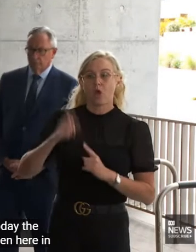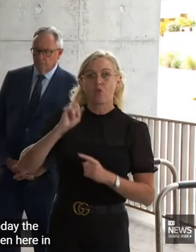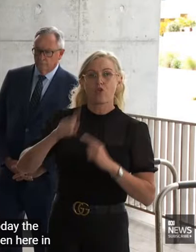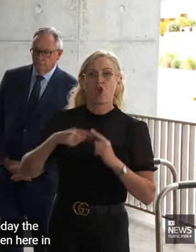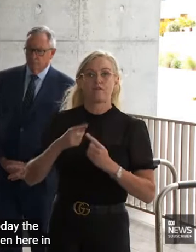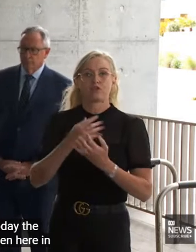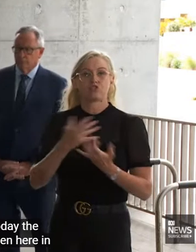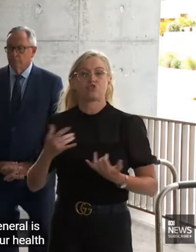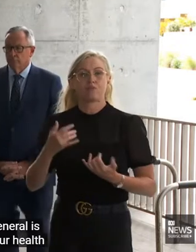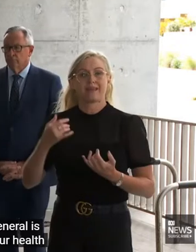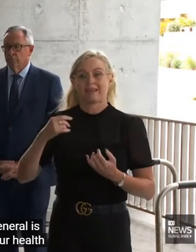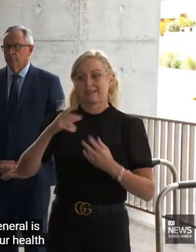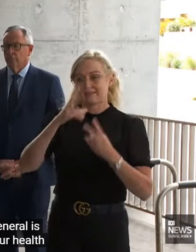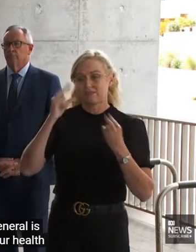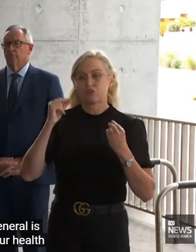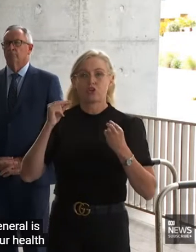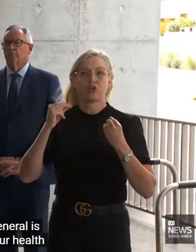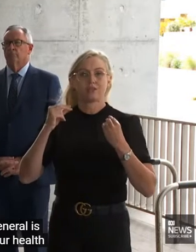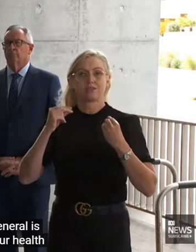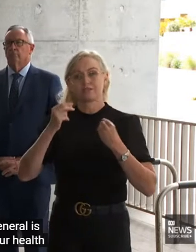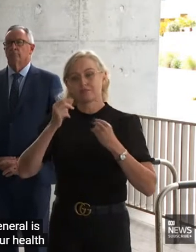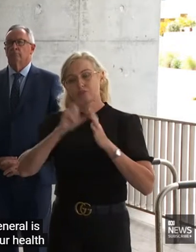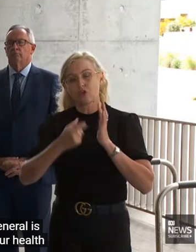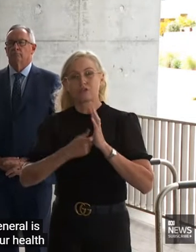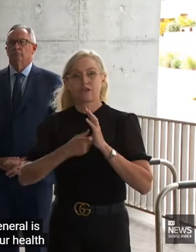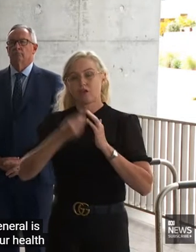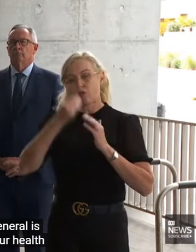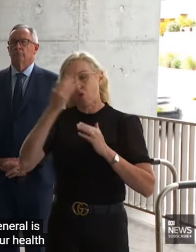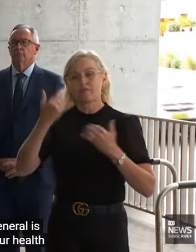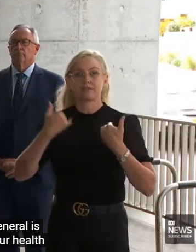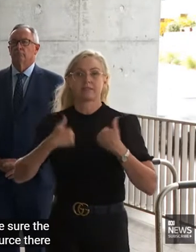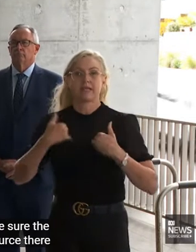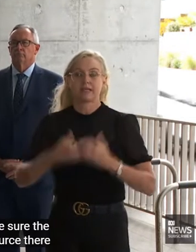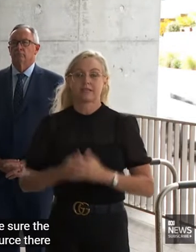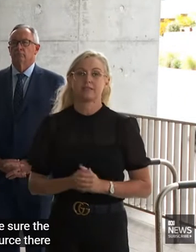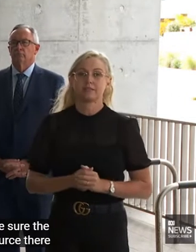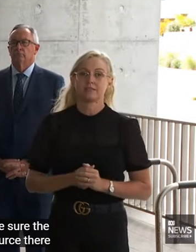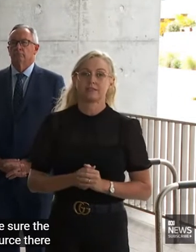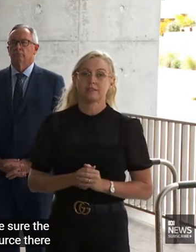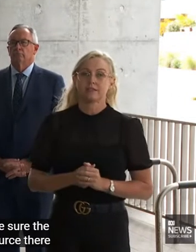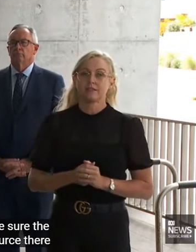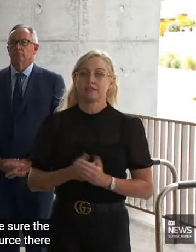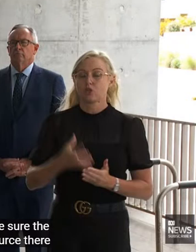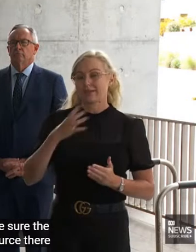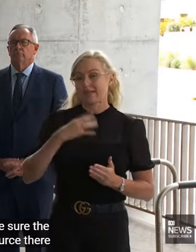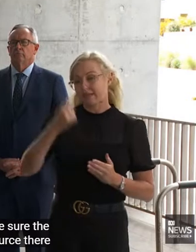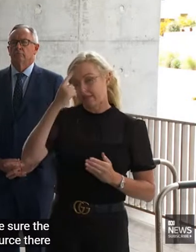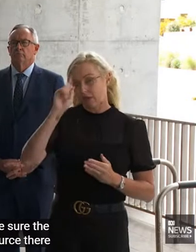sure the health system is resourced. There are many other pleasing factors. So when you're looking at what we're seeing